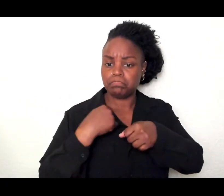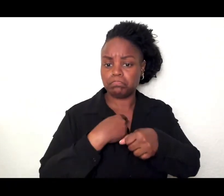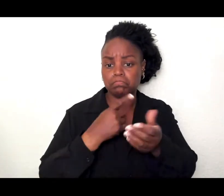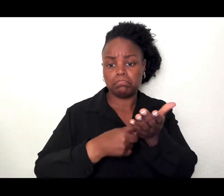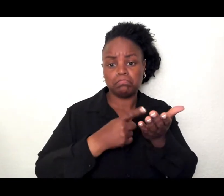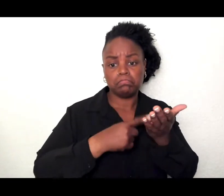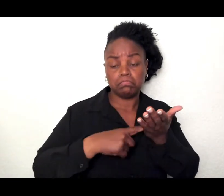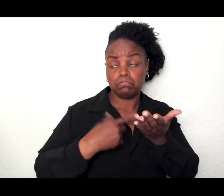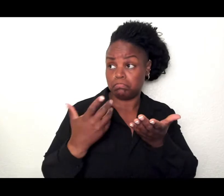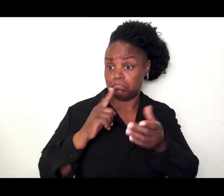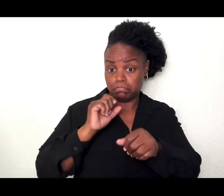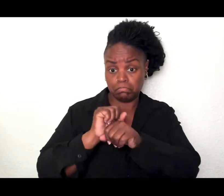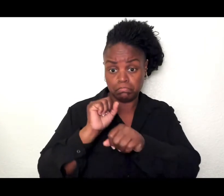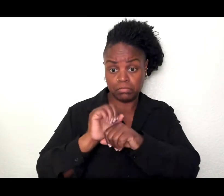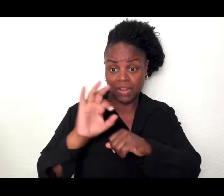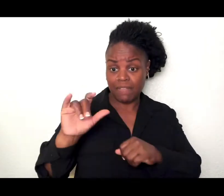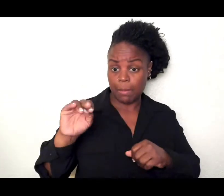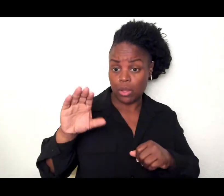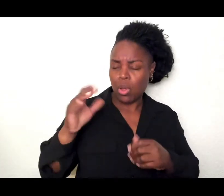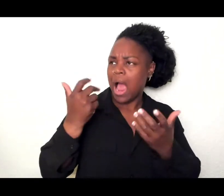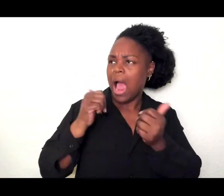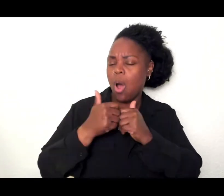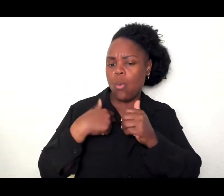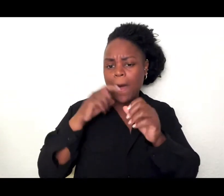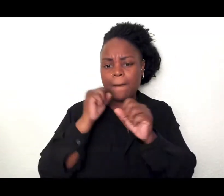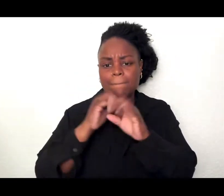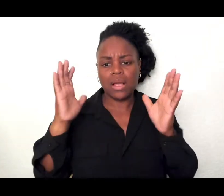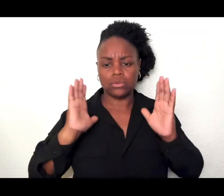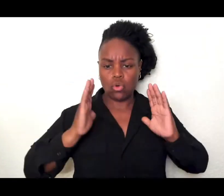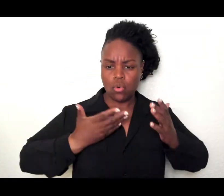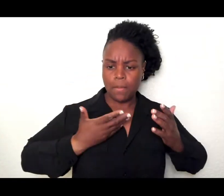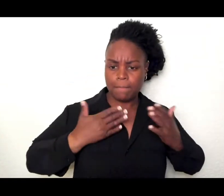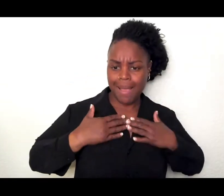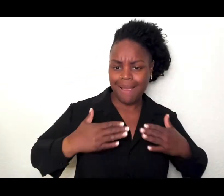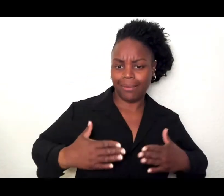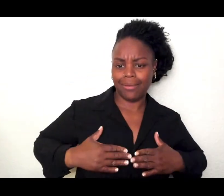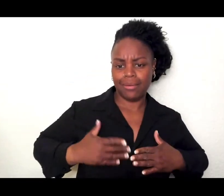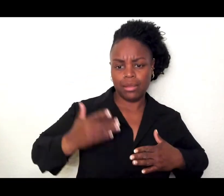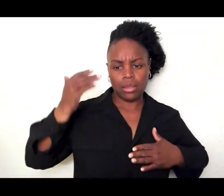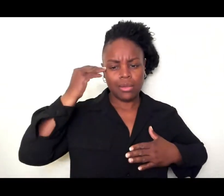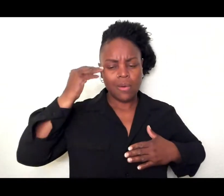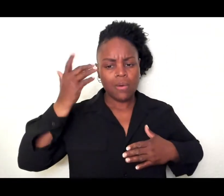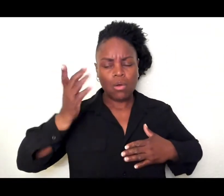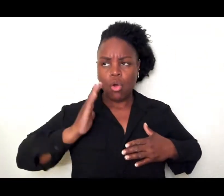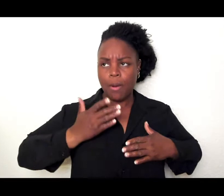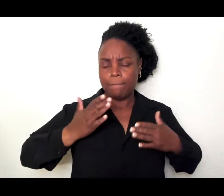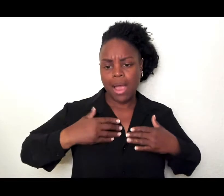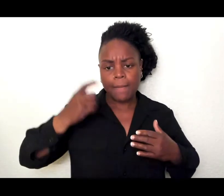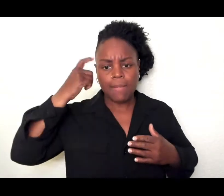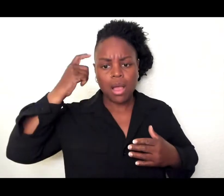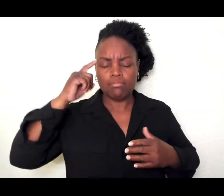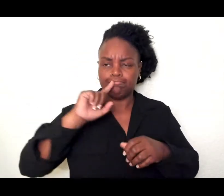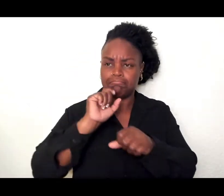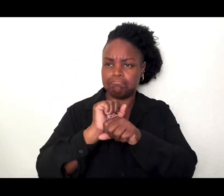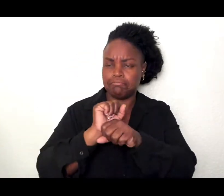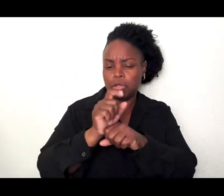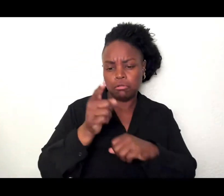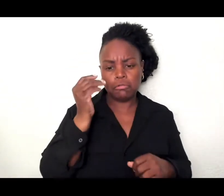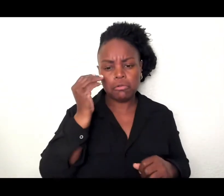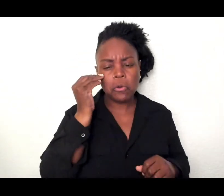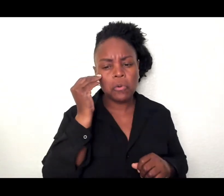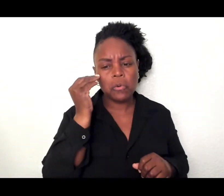about, okay, well, how can we crip flamenco? How can we imagine, our bodies, our body minds